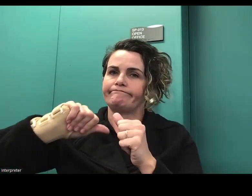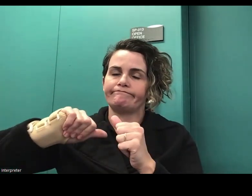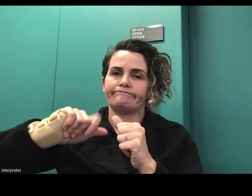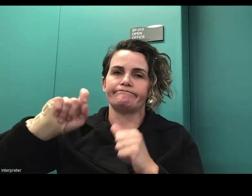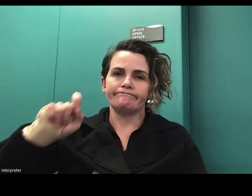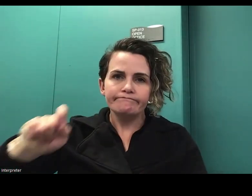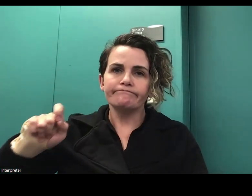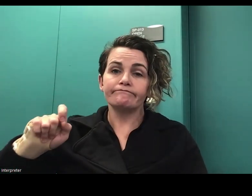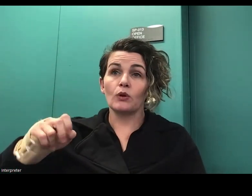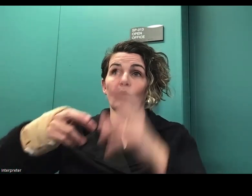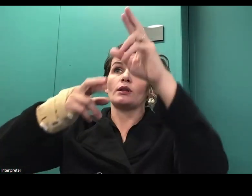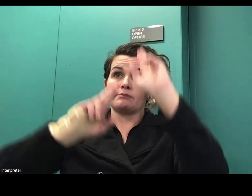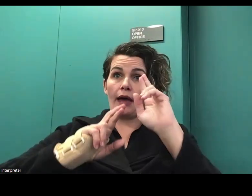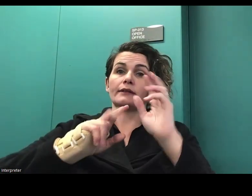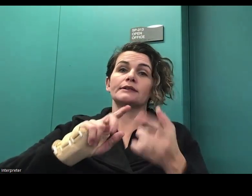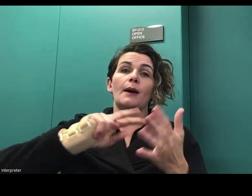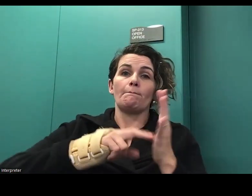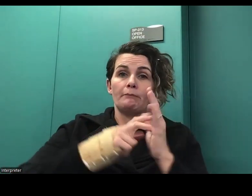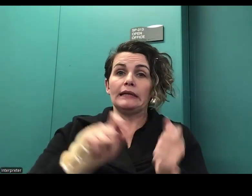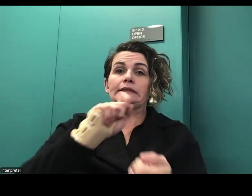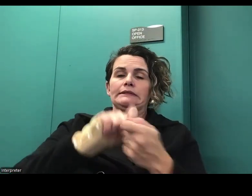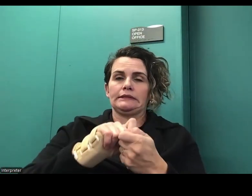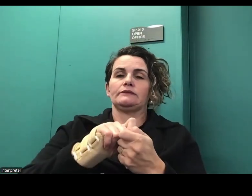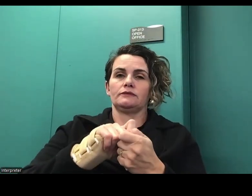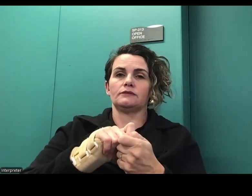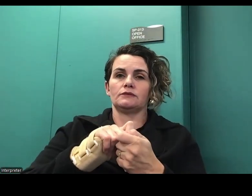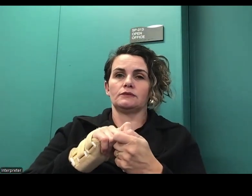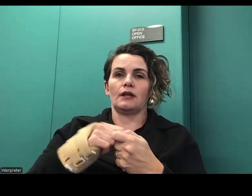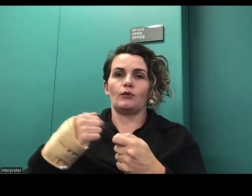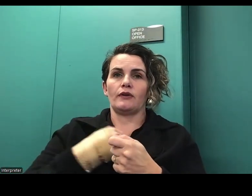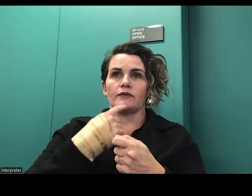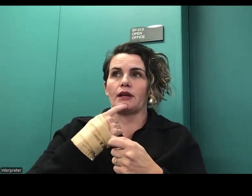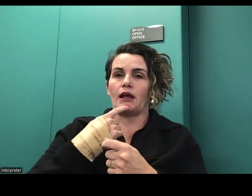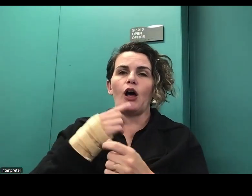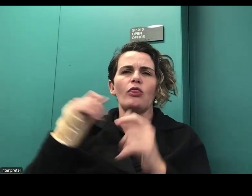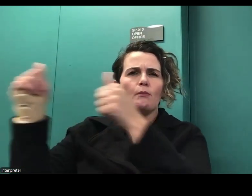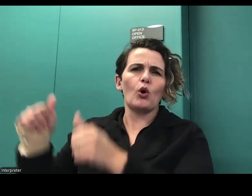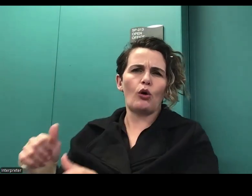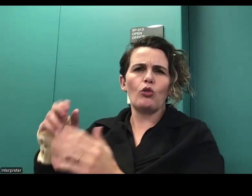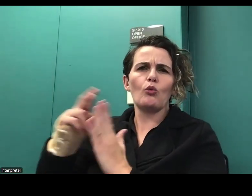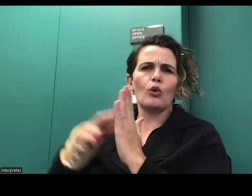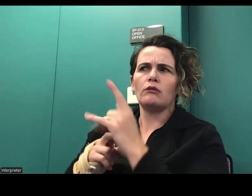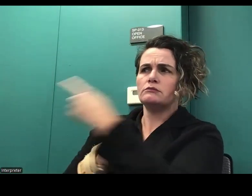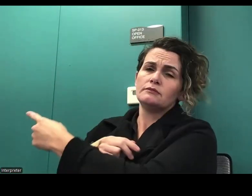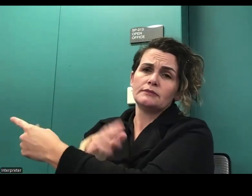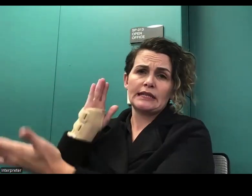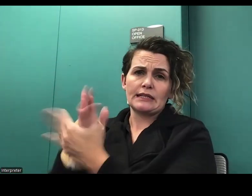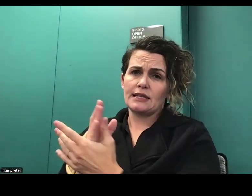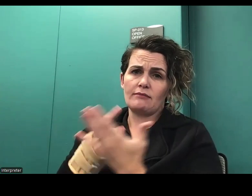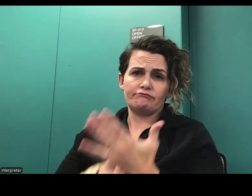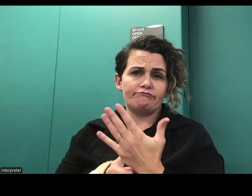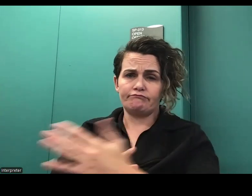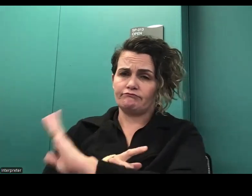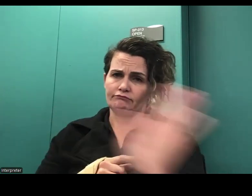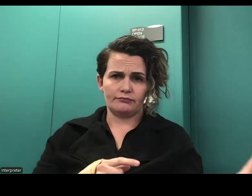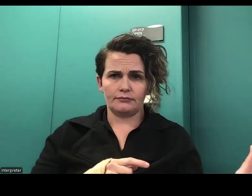does respect mean? Like that we have put that in place that you can point to and say, no, I'm going to stop the conversation right here. It's